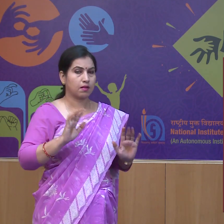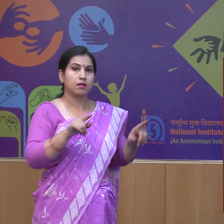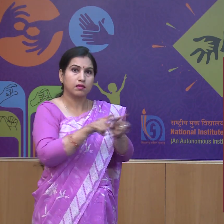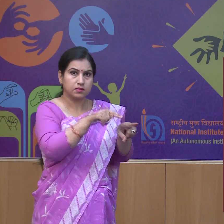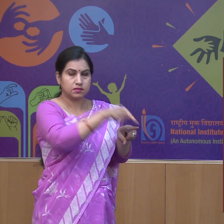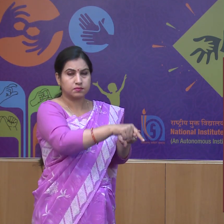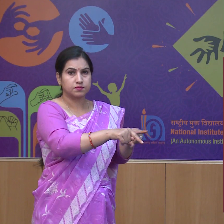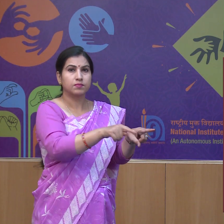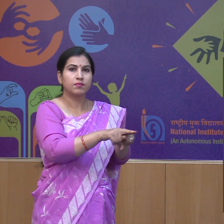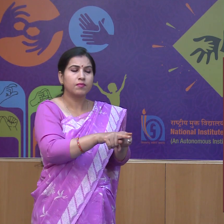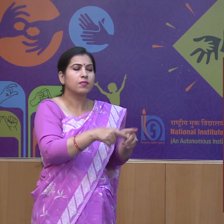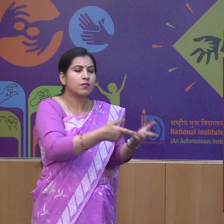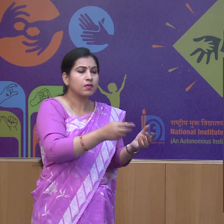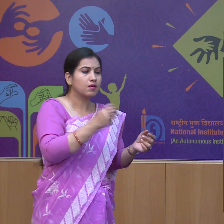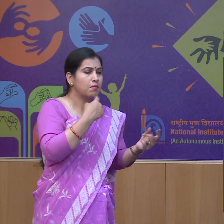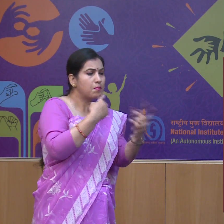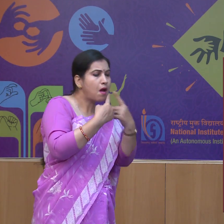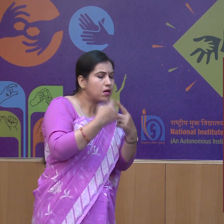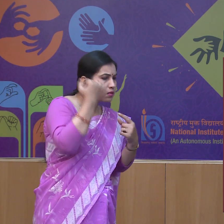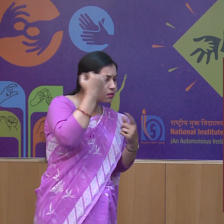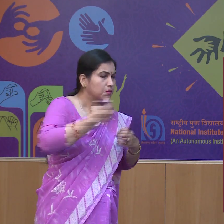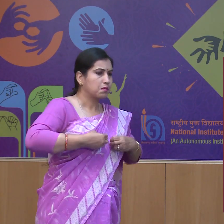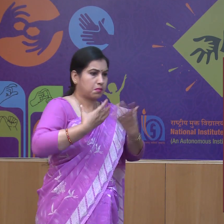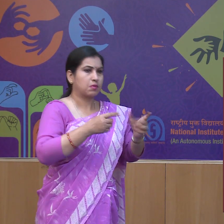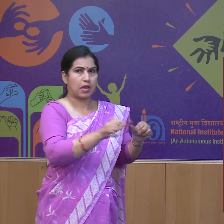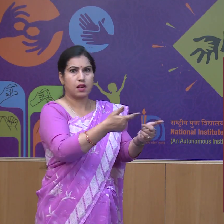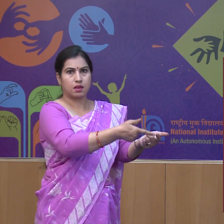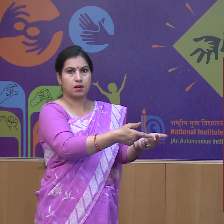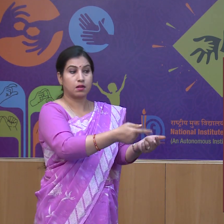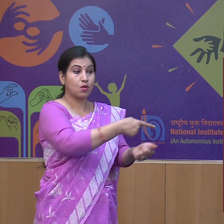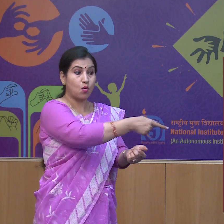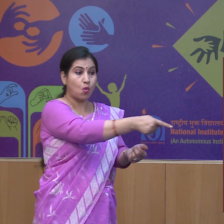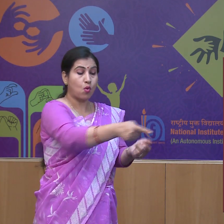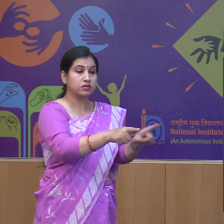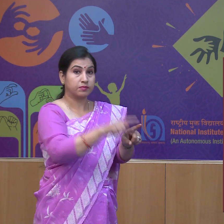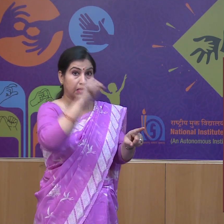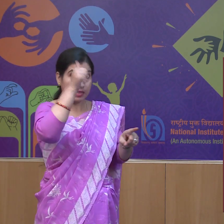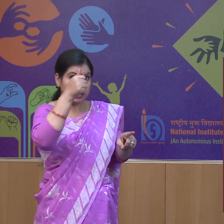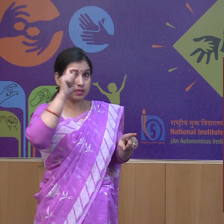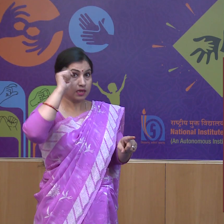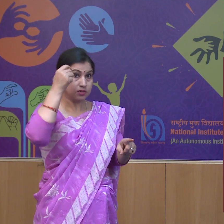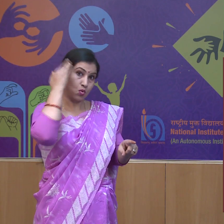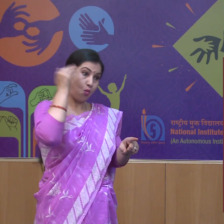and convey them to the Indian people.